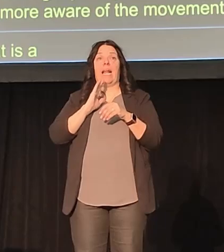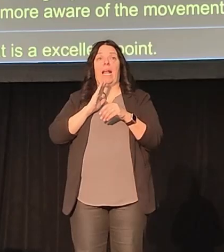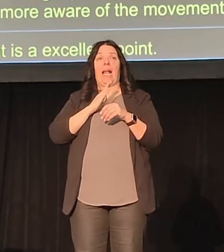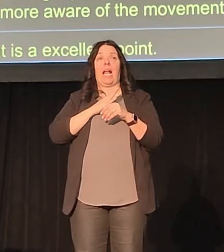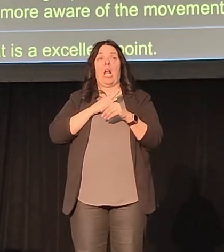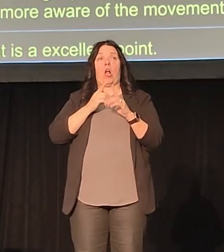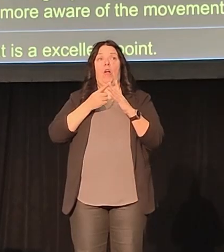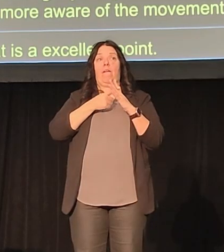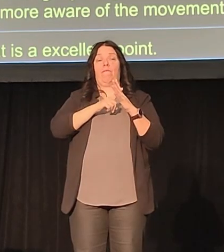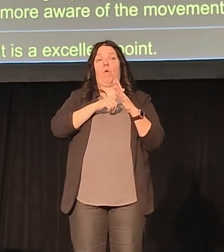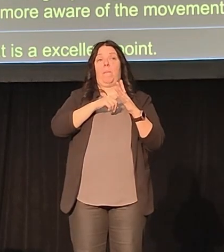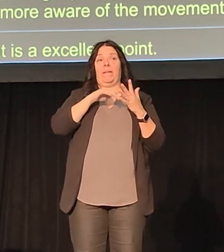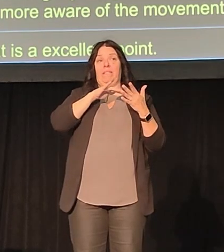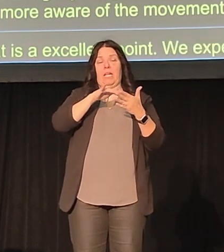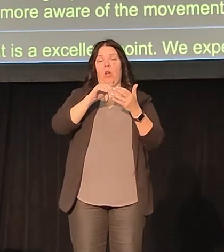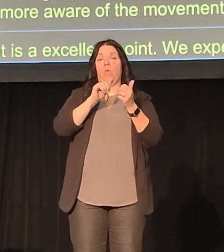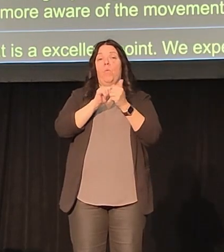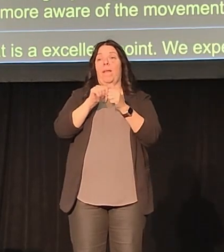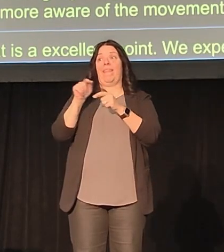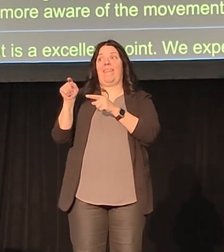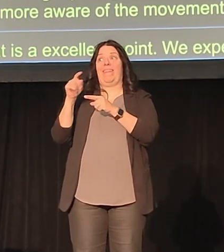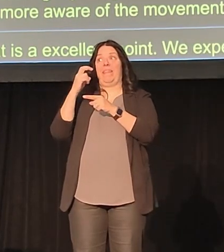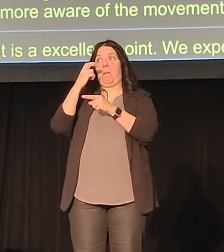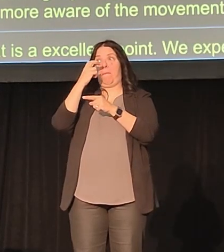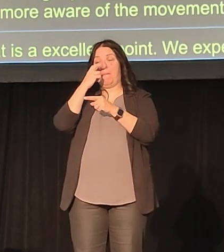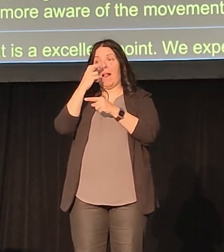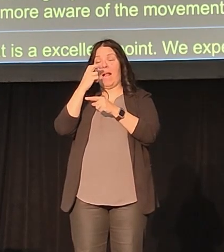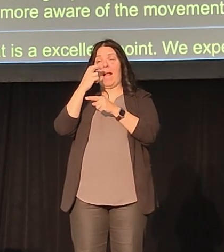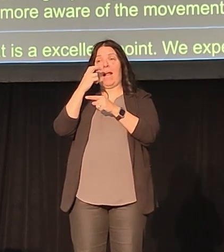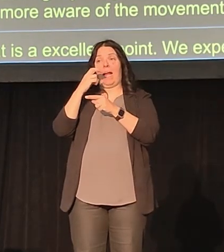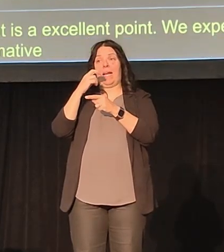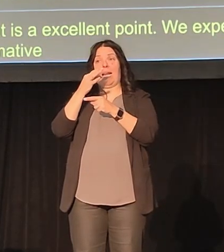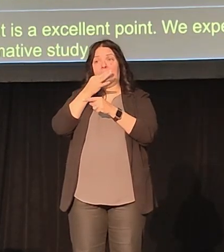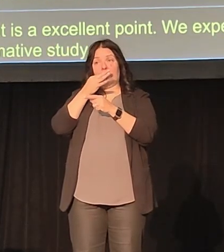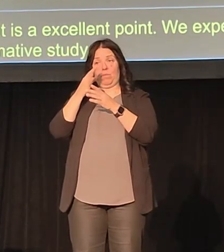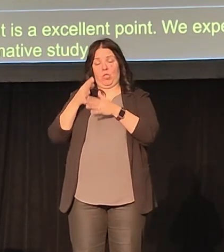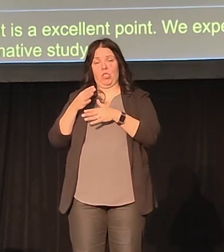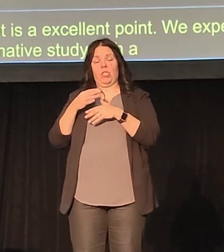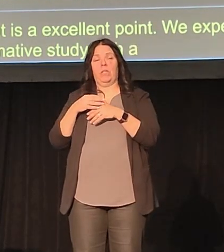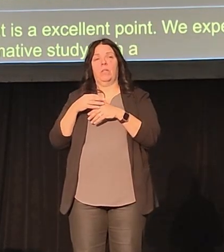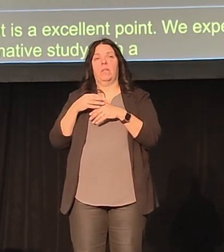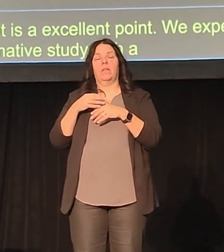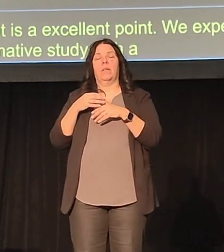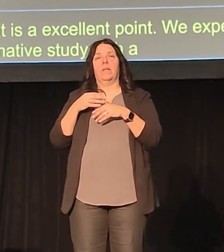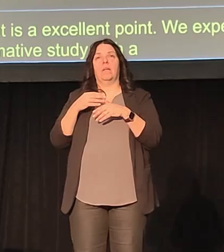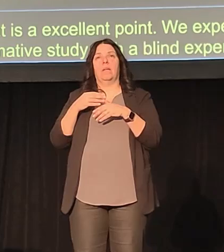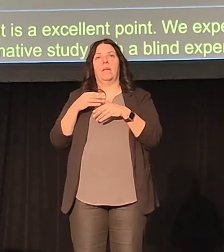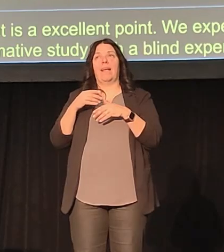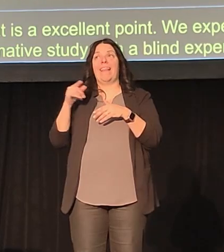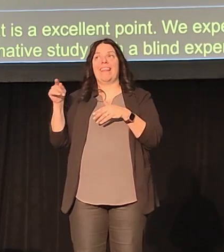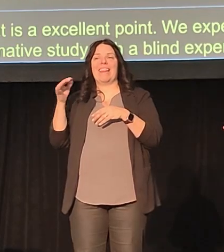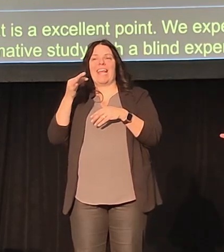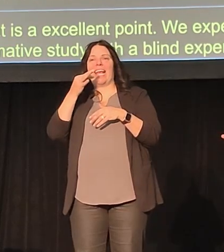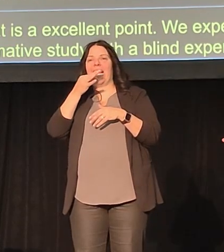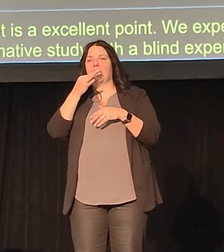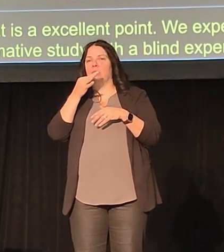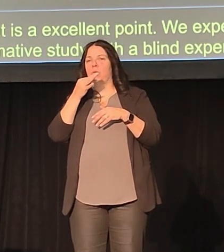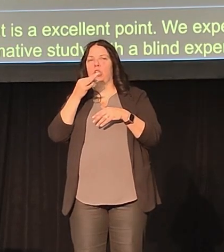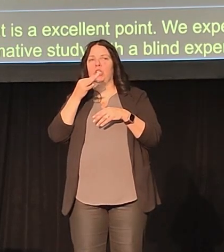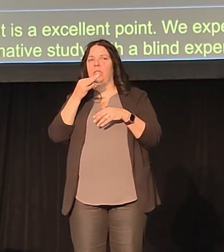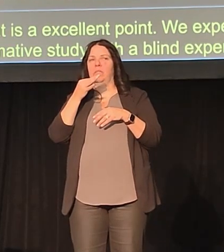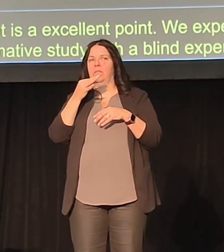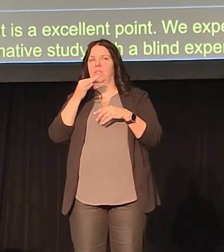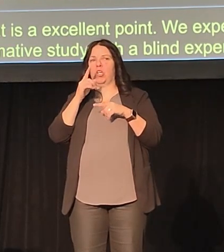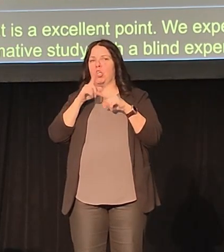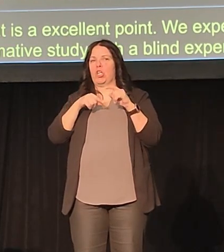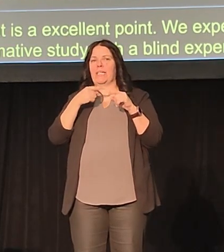with the blind expert that we didn't like the expert couldn't tell if they had rotated at